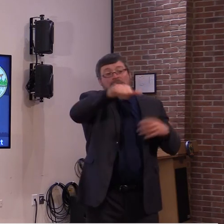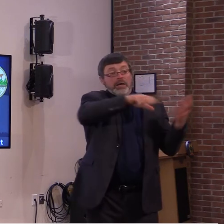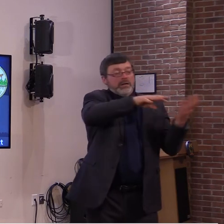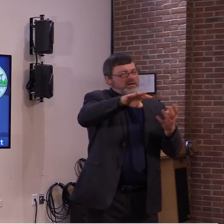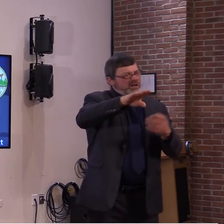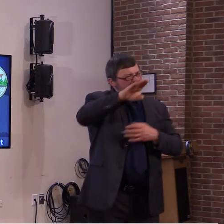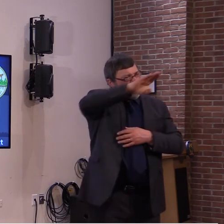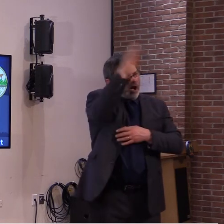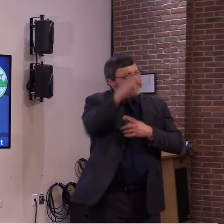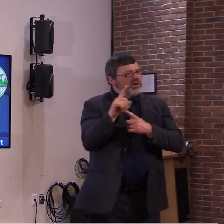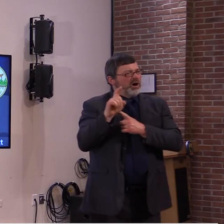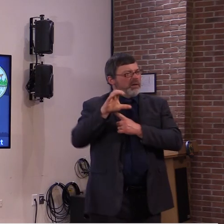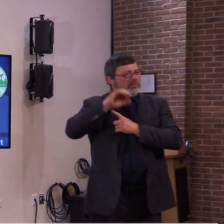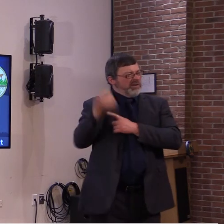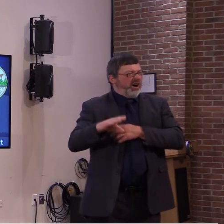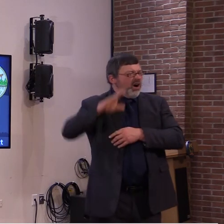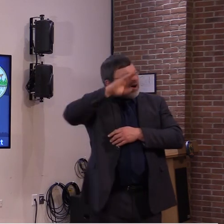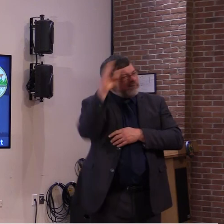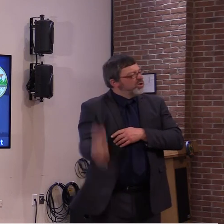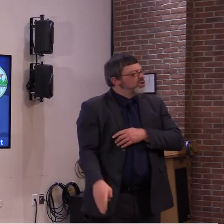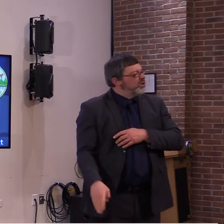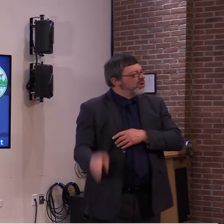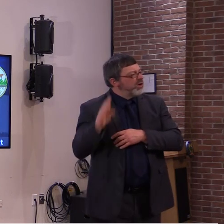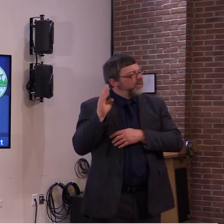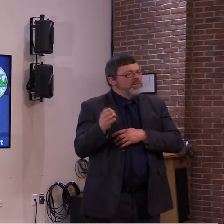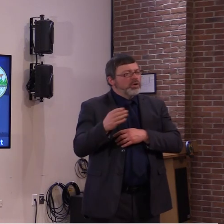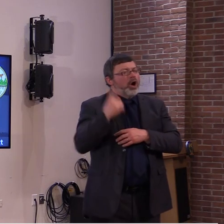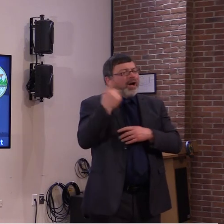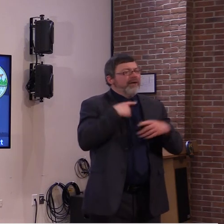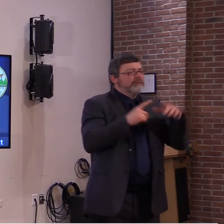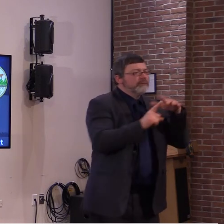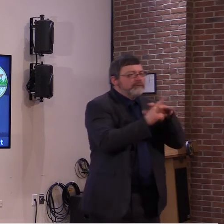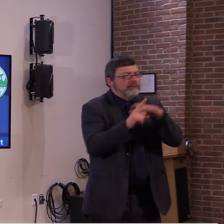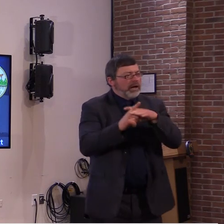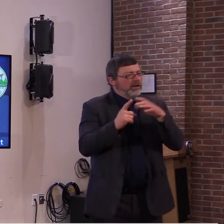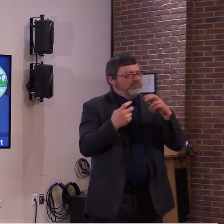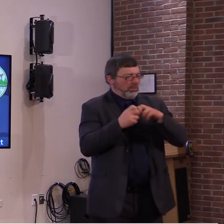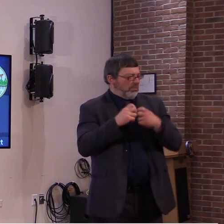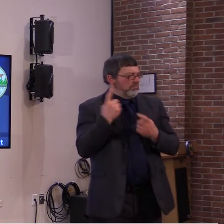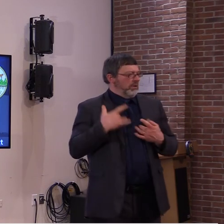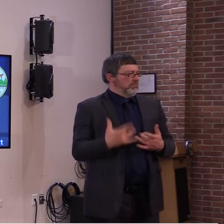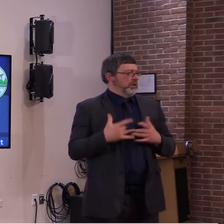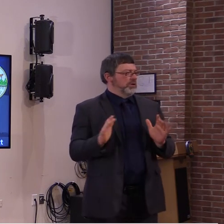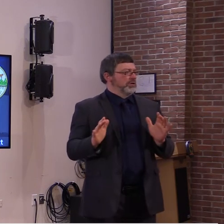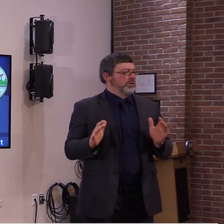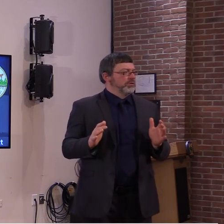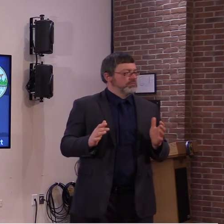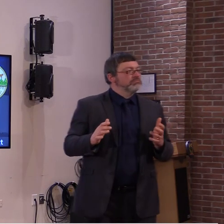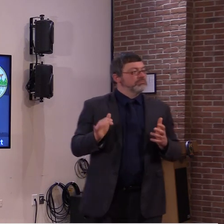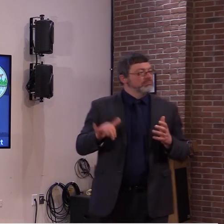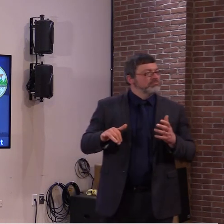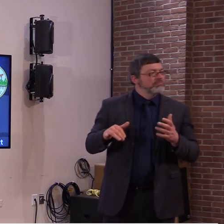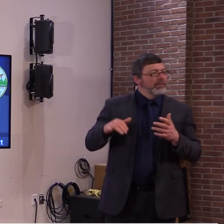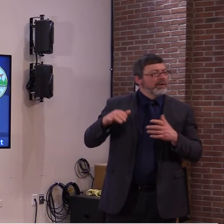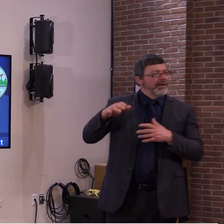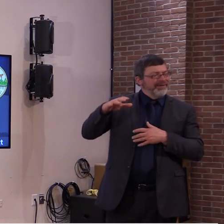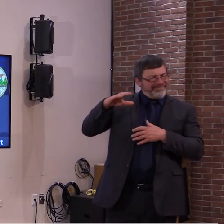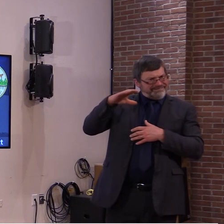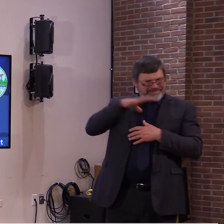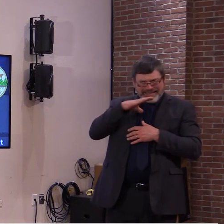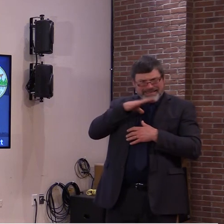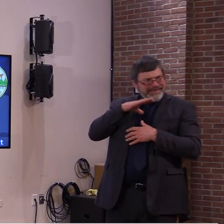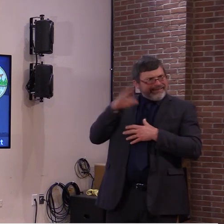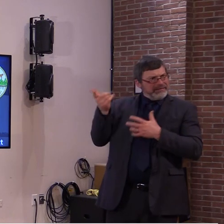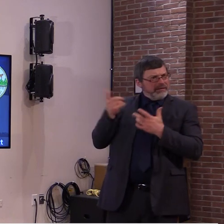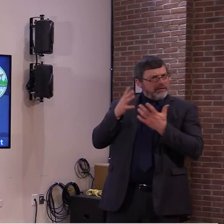So then what are we doing to speed up the lag time, as you mentioned there, between getting the shots in and getting them out to the healthcare